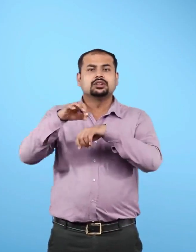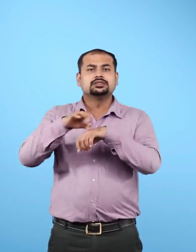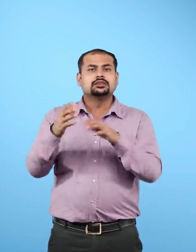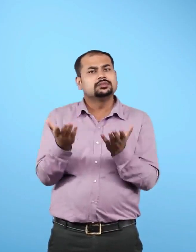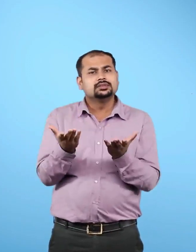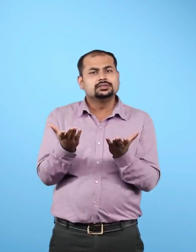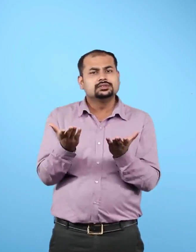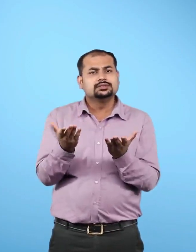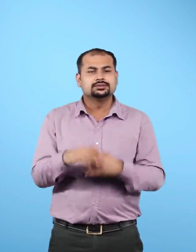0.99.